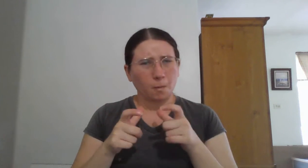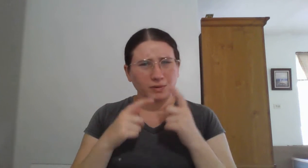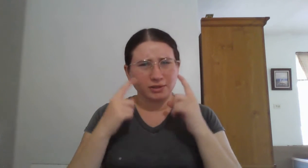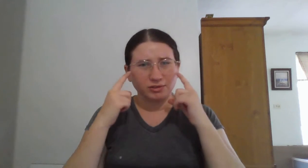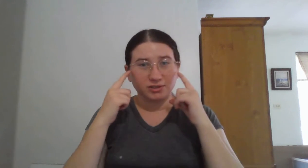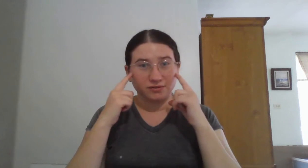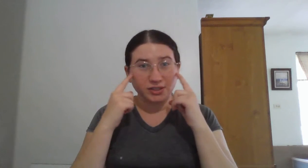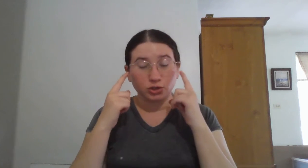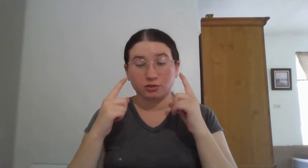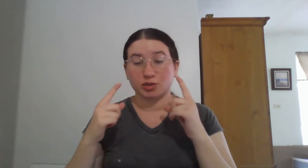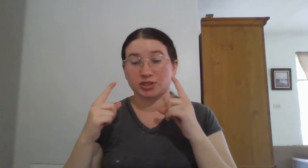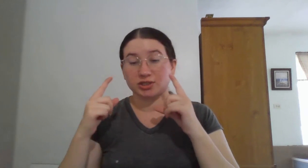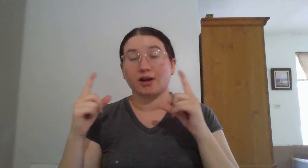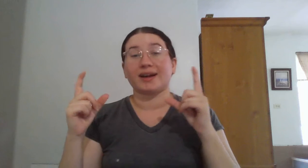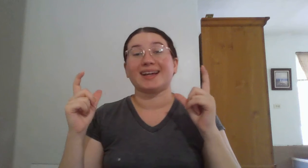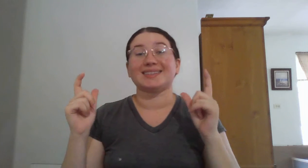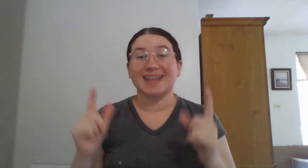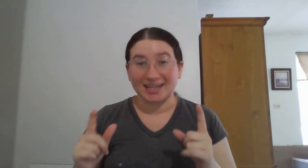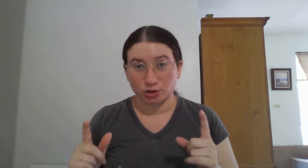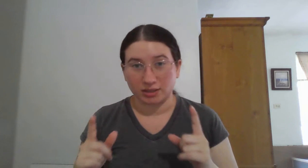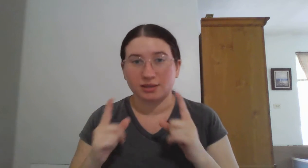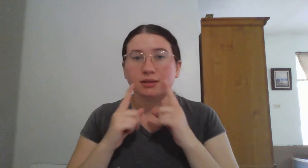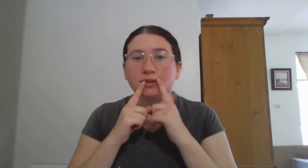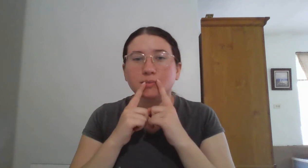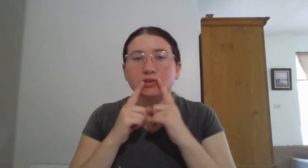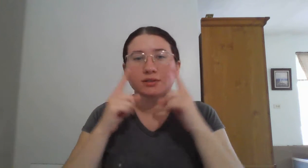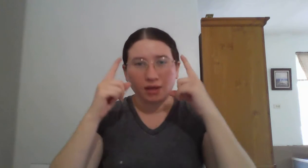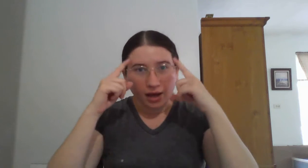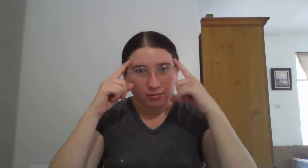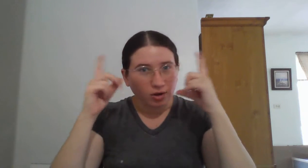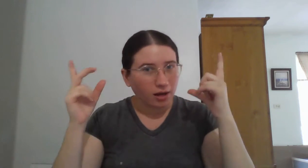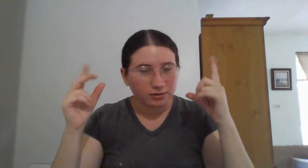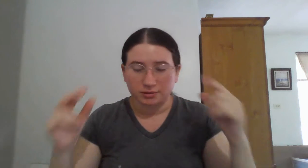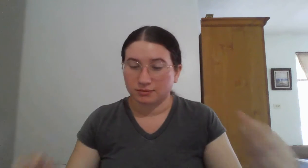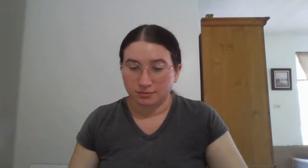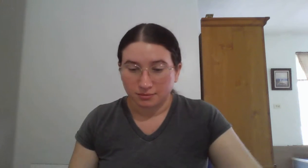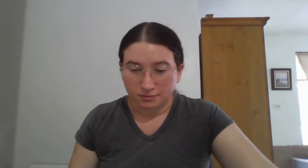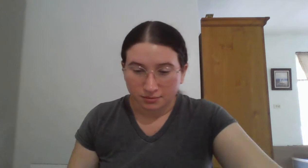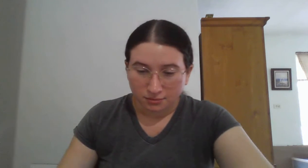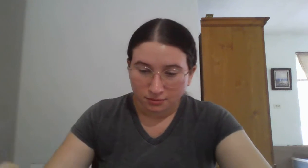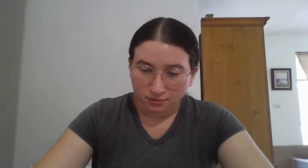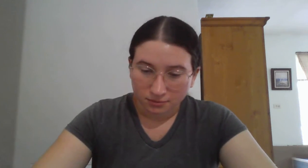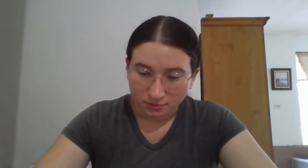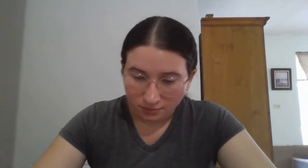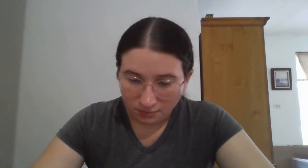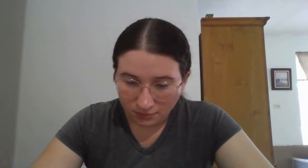And notice the facial expressions are exaggerated. Lips, the eyebrows.